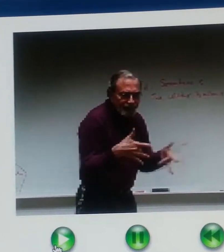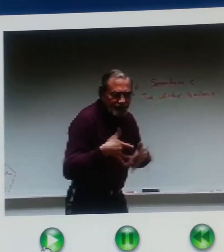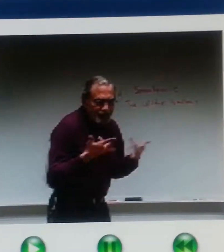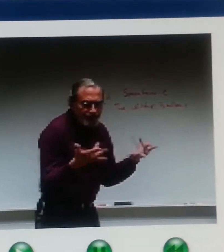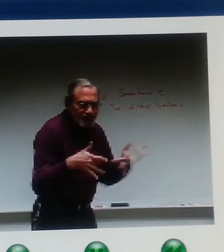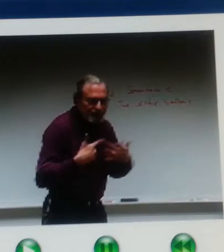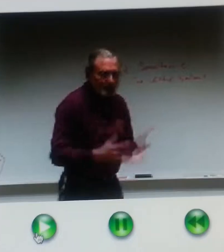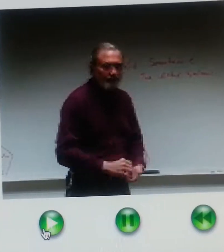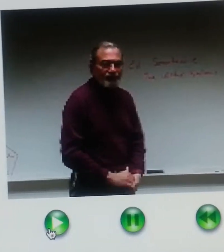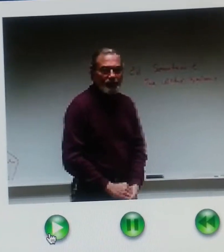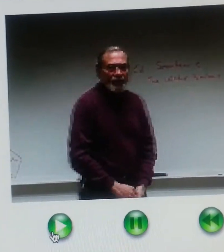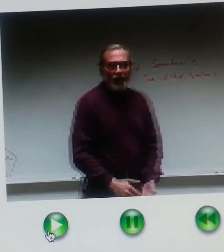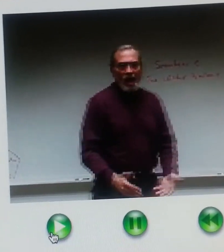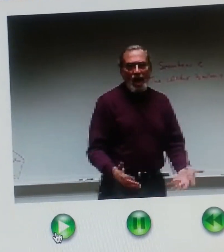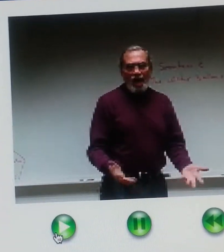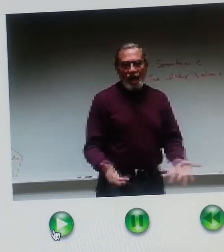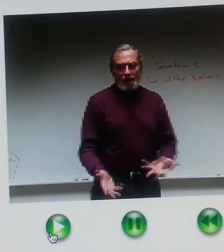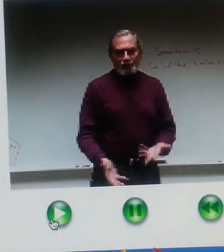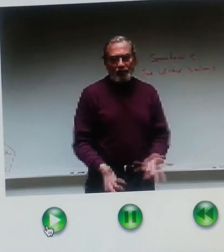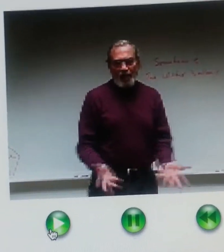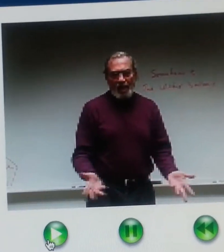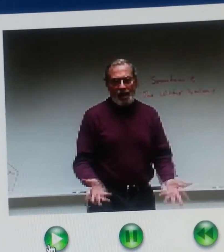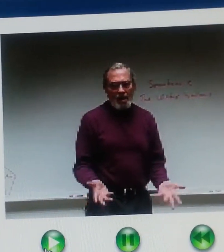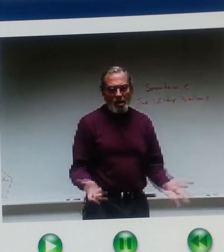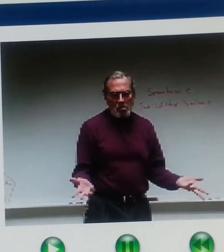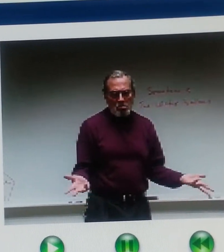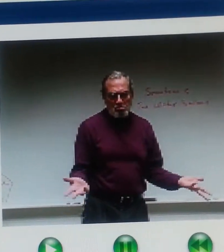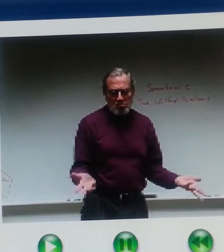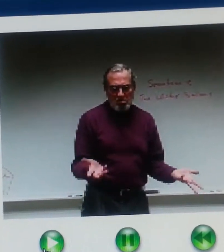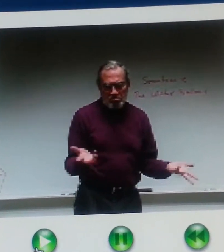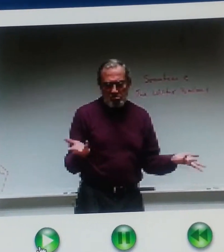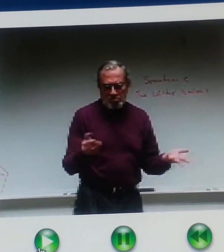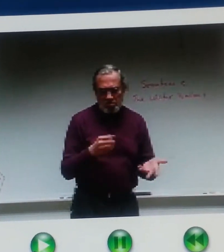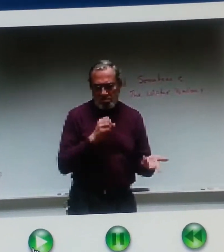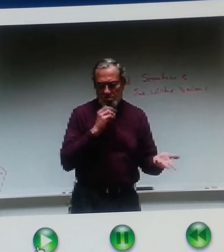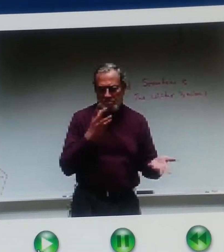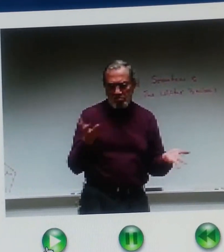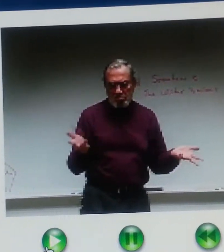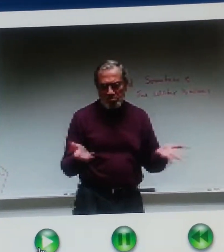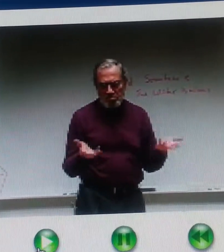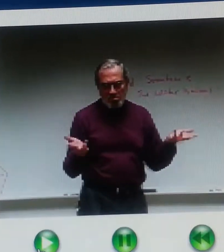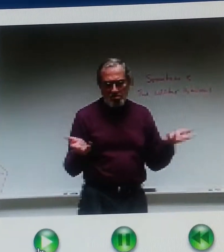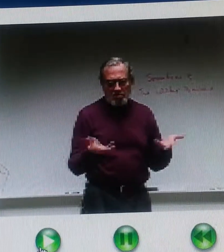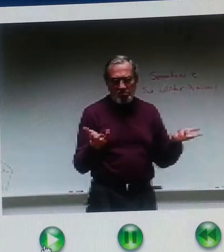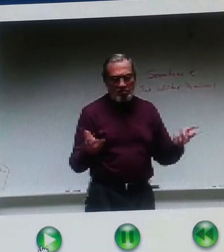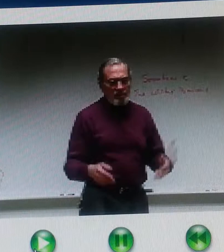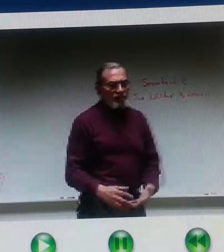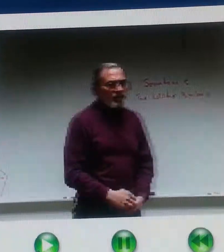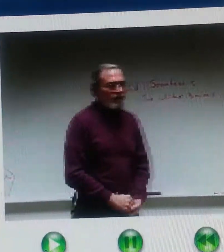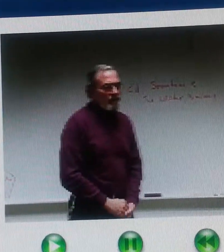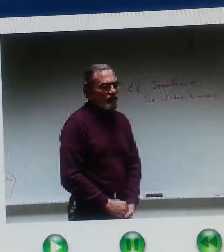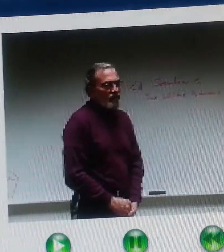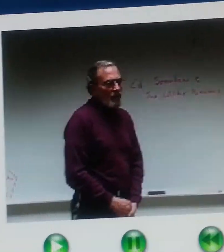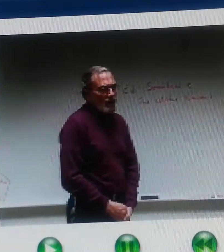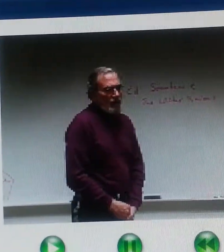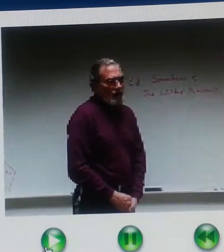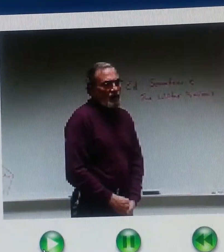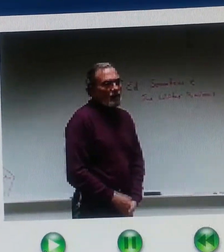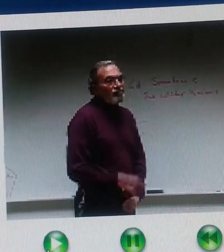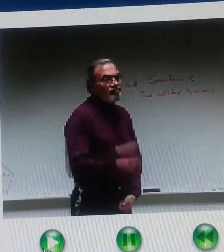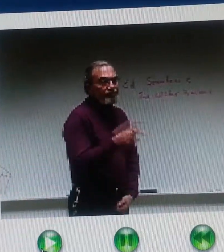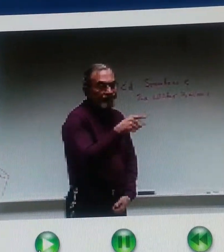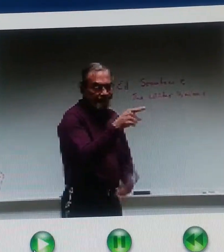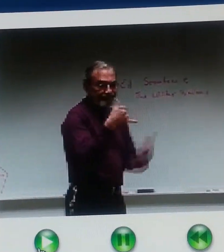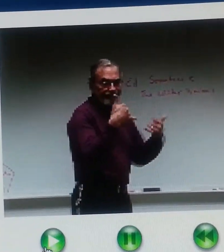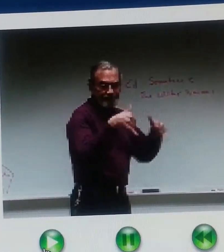residential advisor was like, well, this is very interesting. What's going on? You care to explain? And we kind of said, well, we